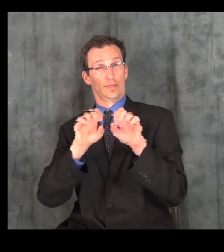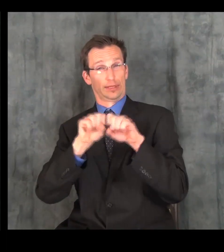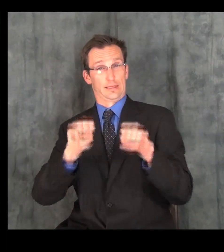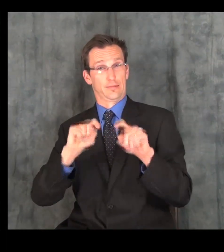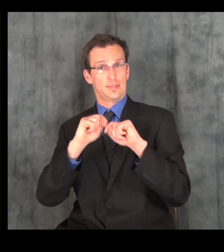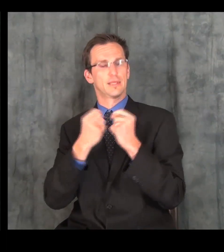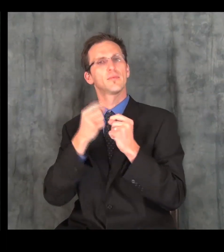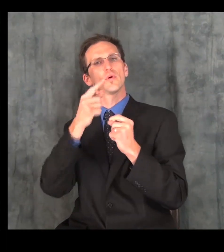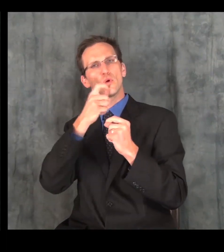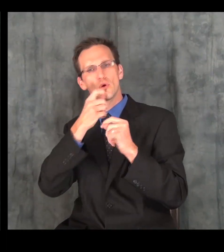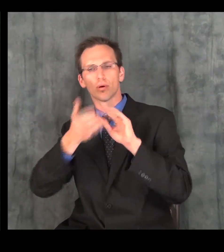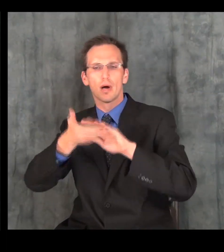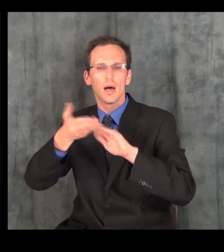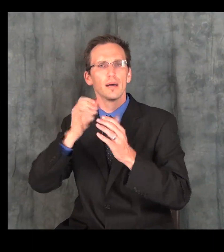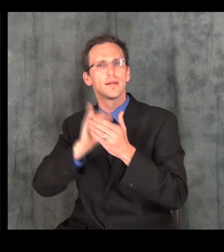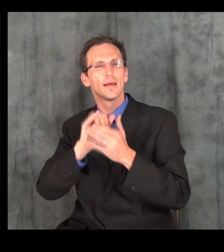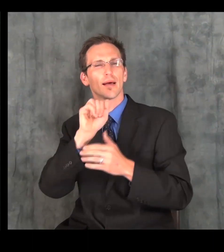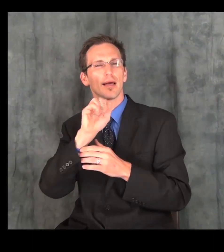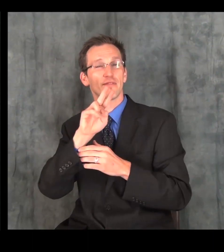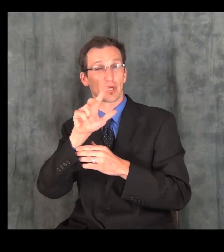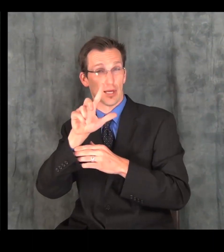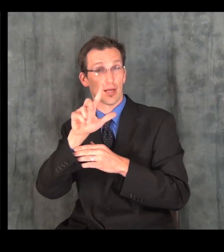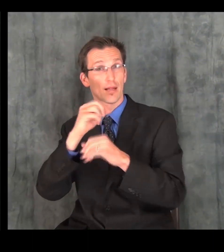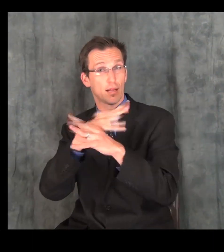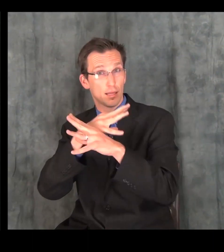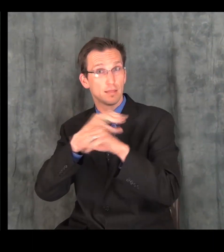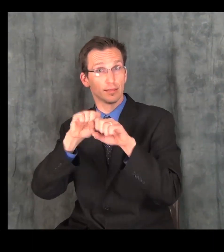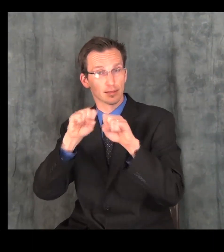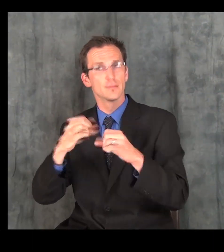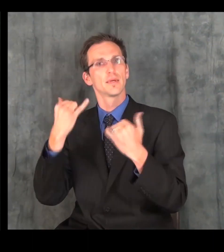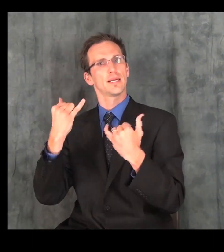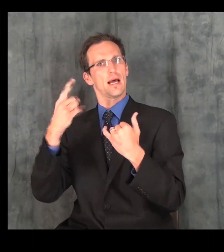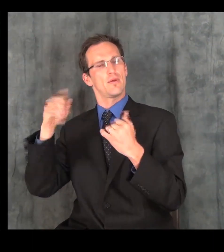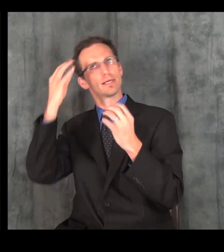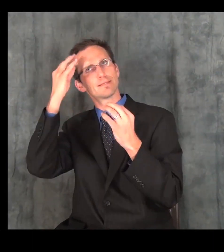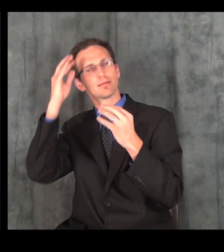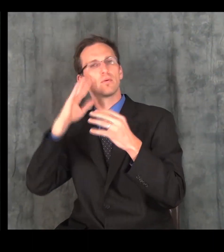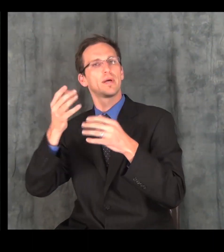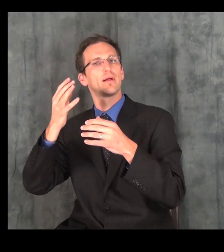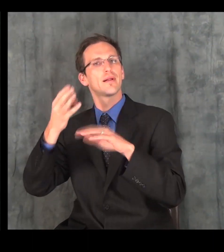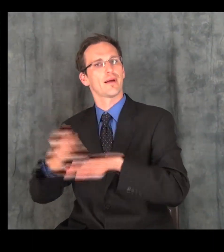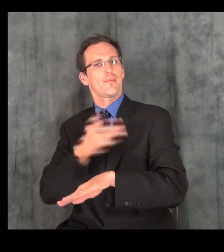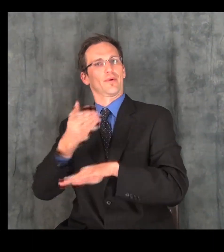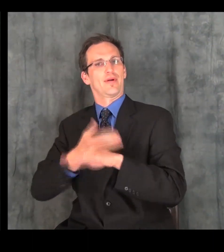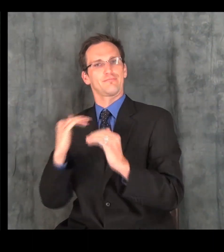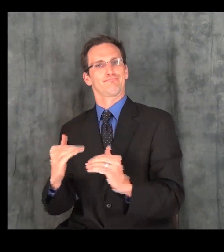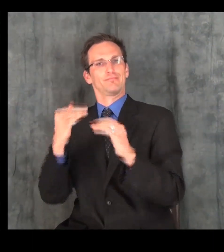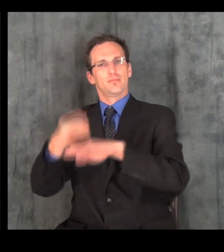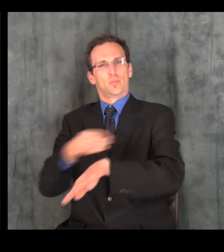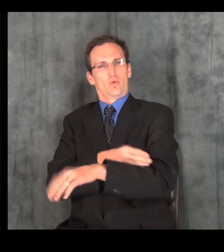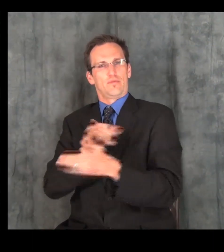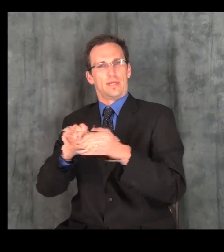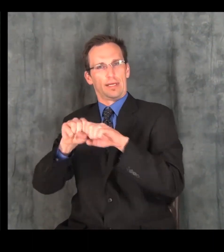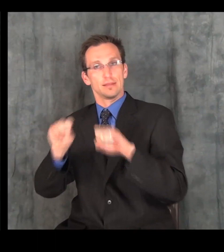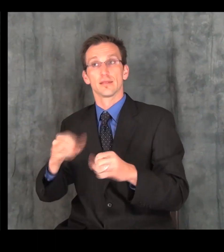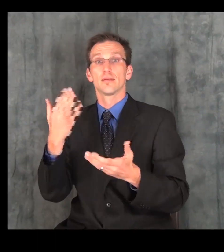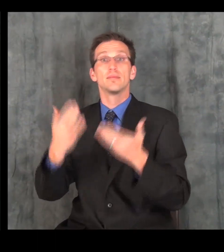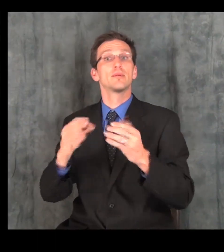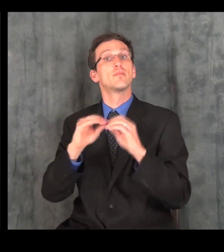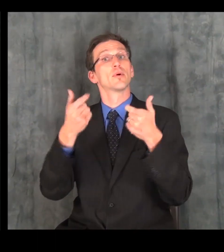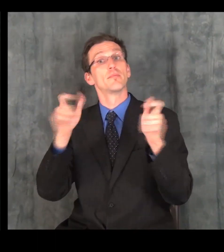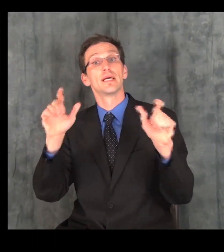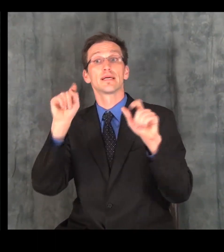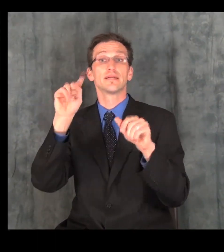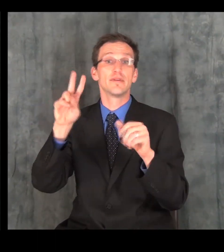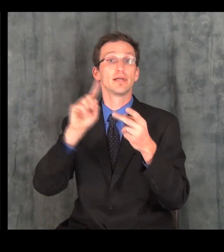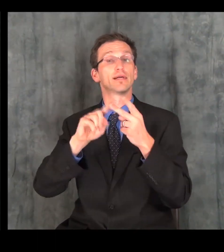for the AVL system, are now looking into upgrading the system and incorporating our recommendations around the size of video screens, the cameras and